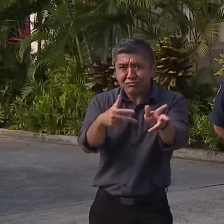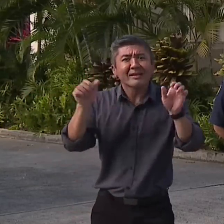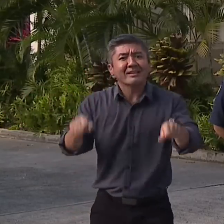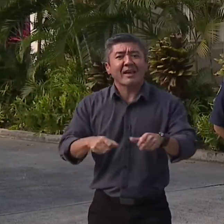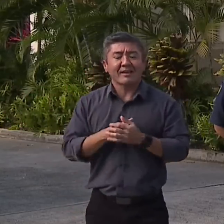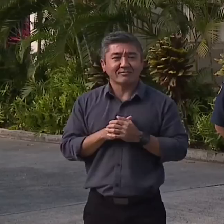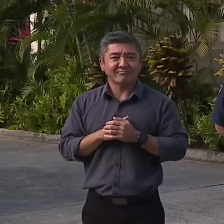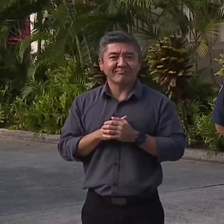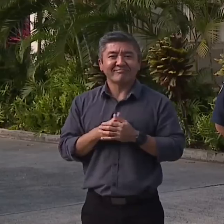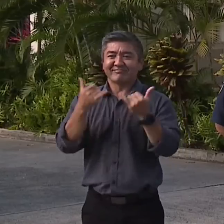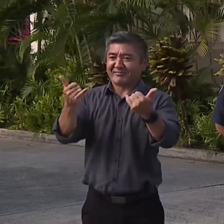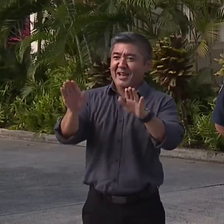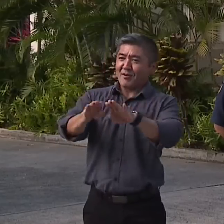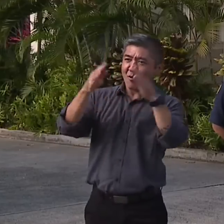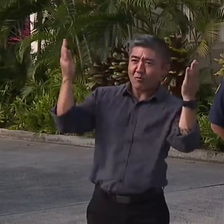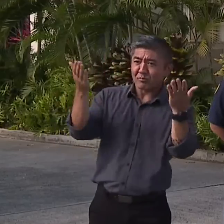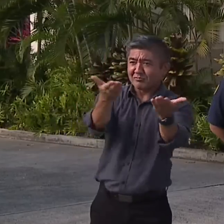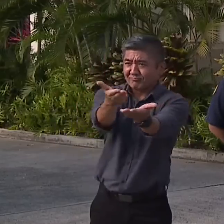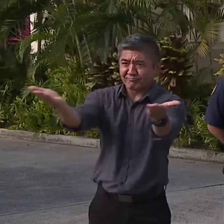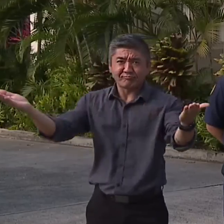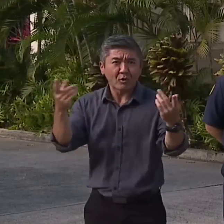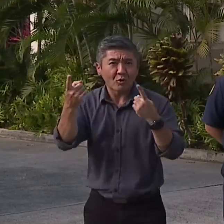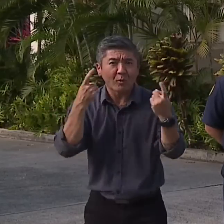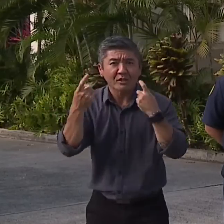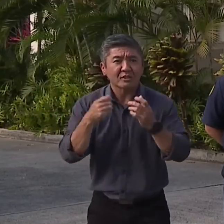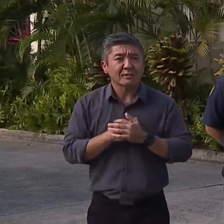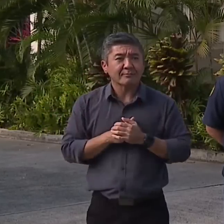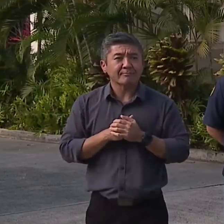any other questions you may have.